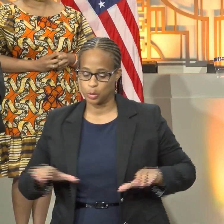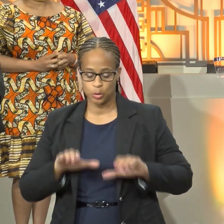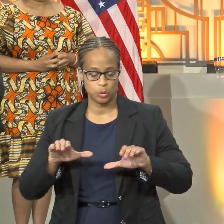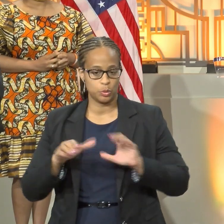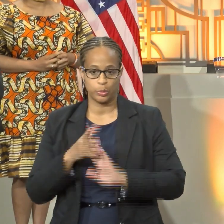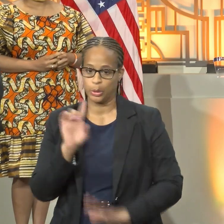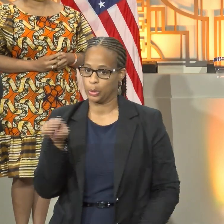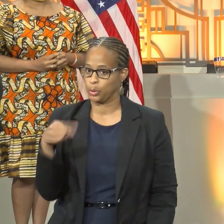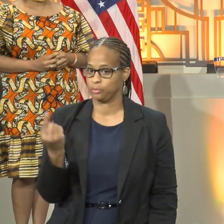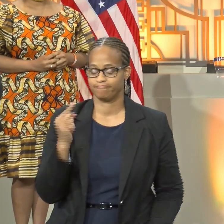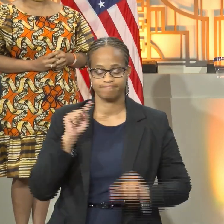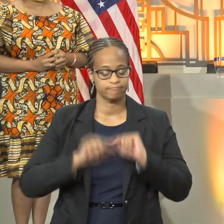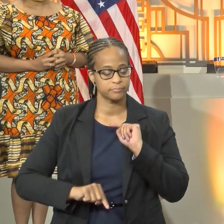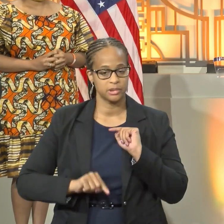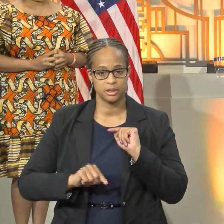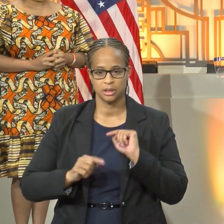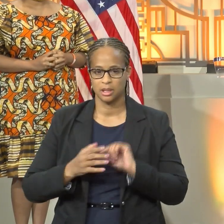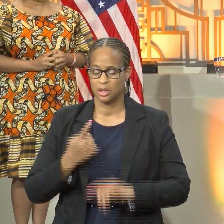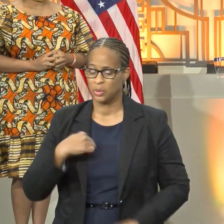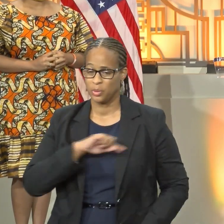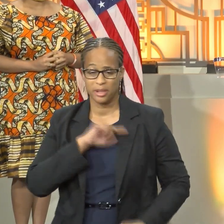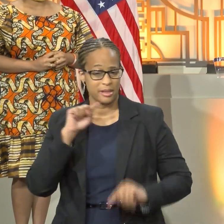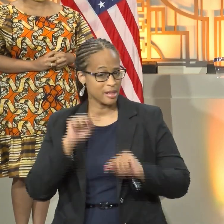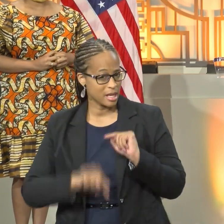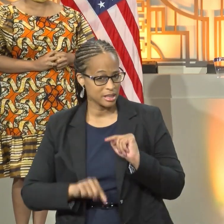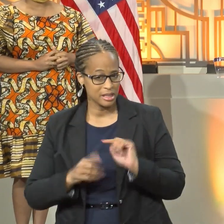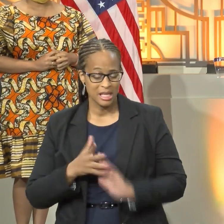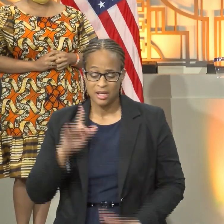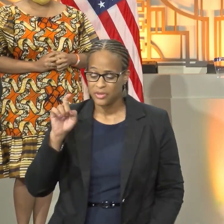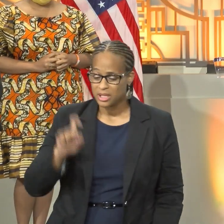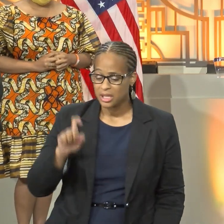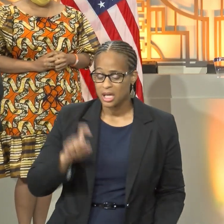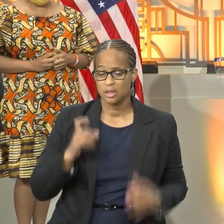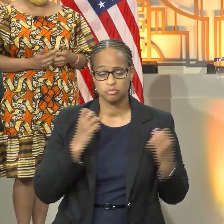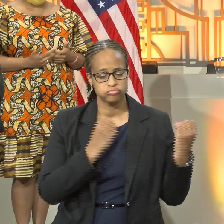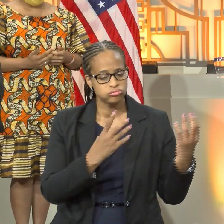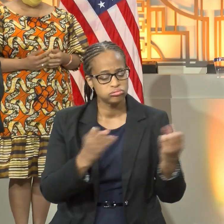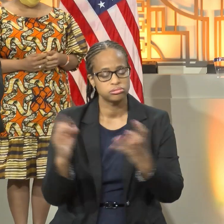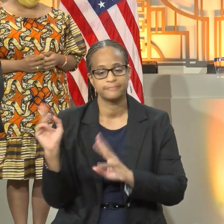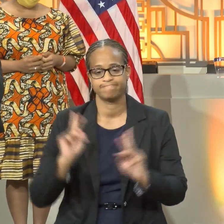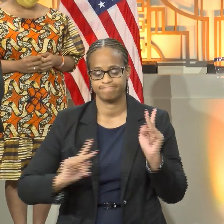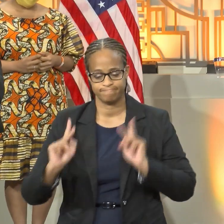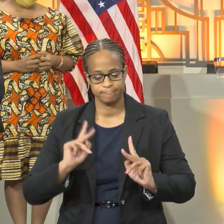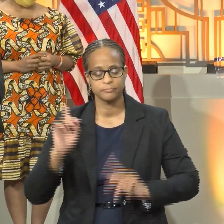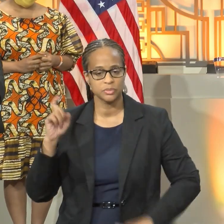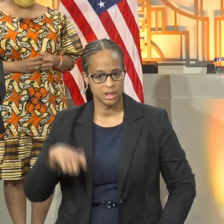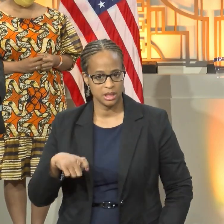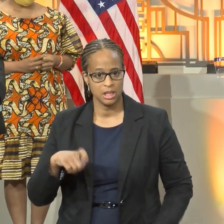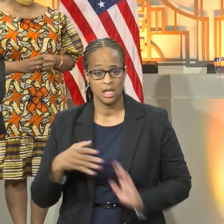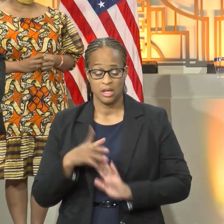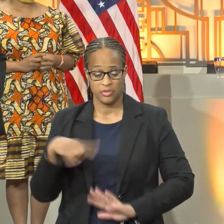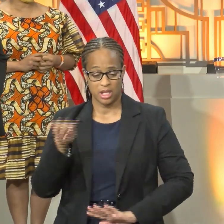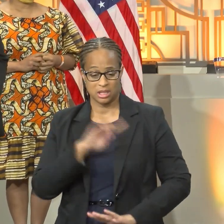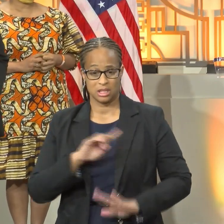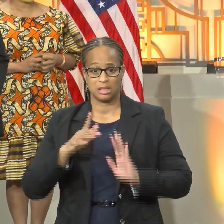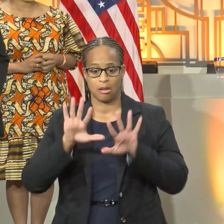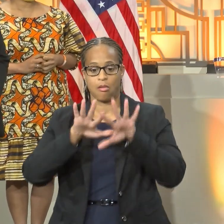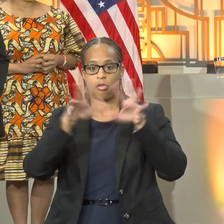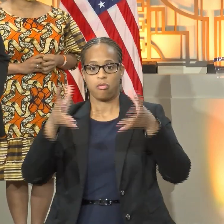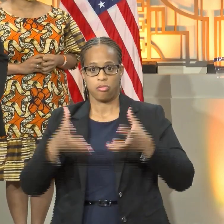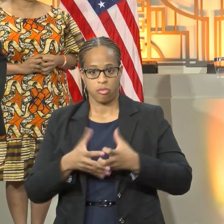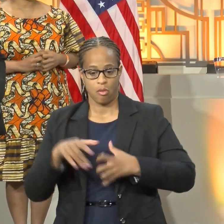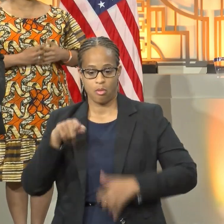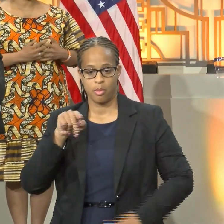this alone. We cannot. The need is too great. This is a global